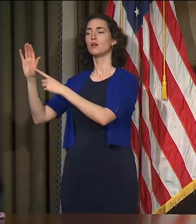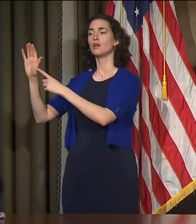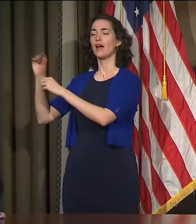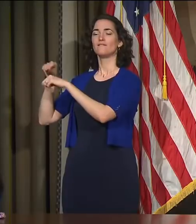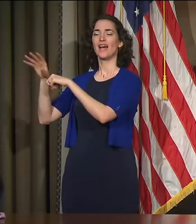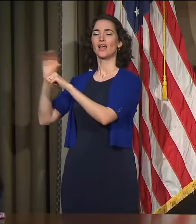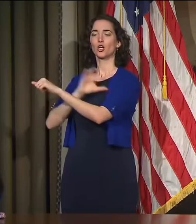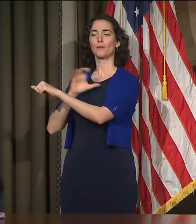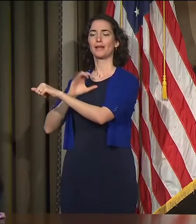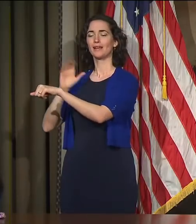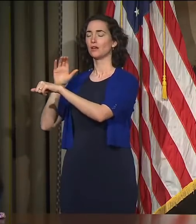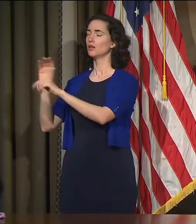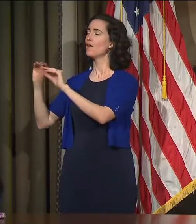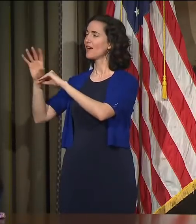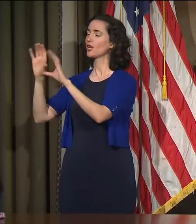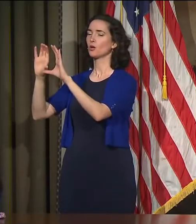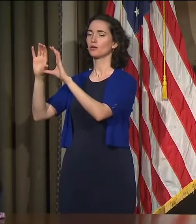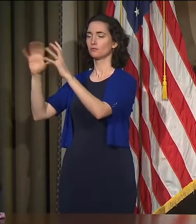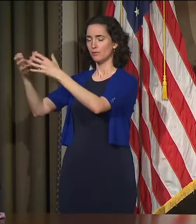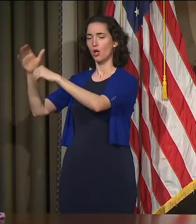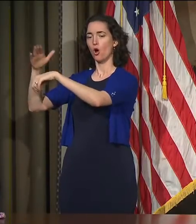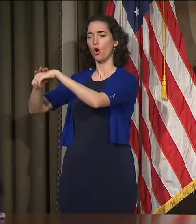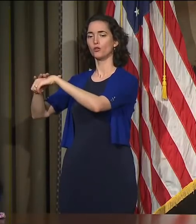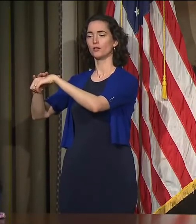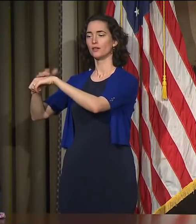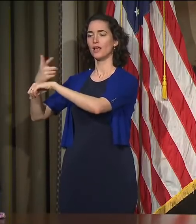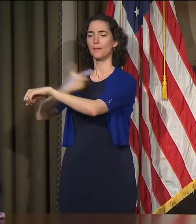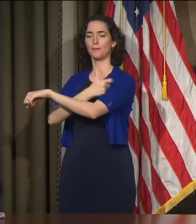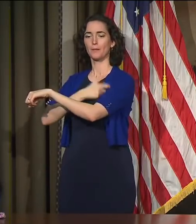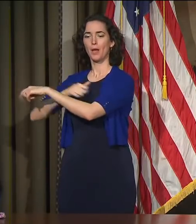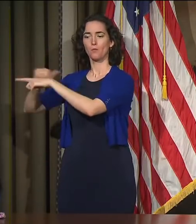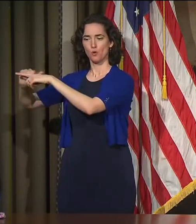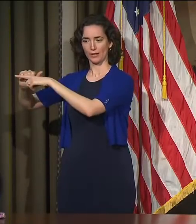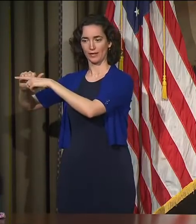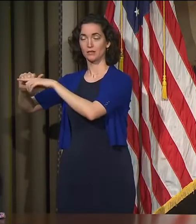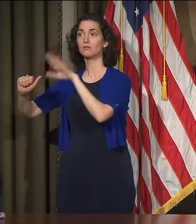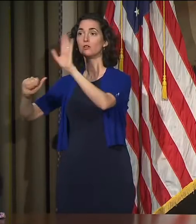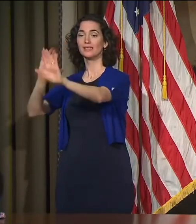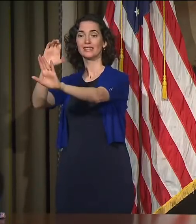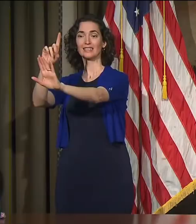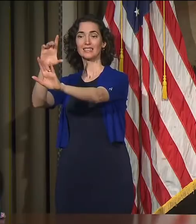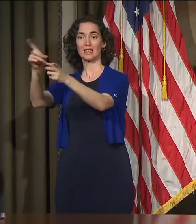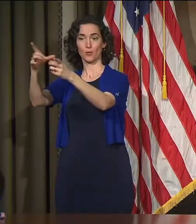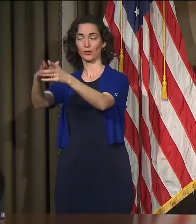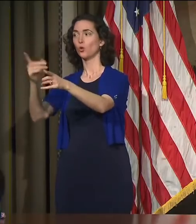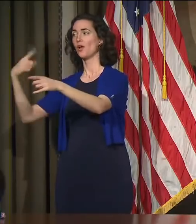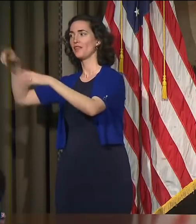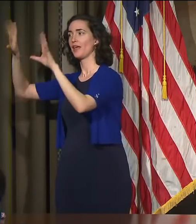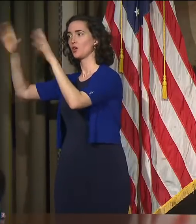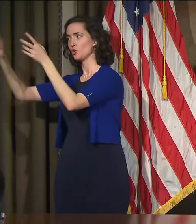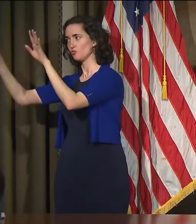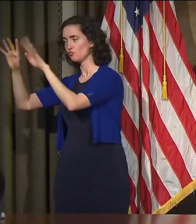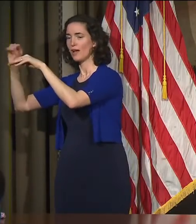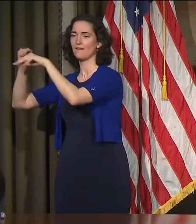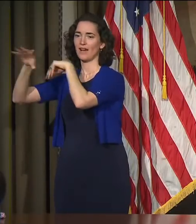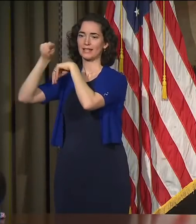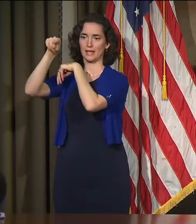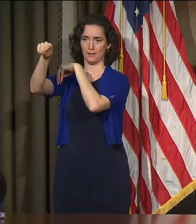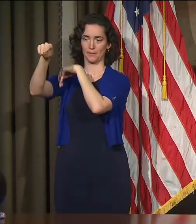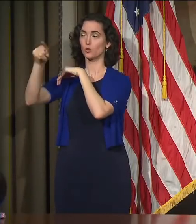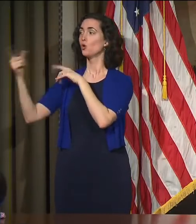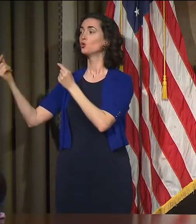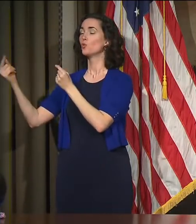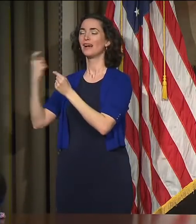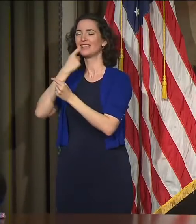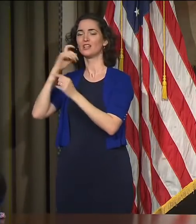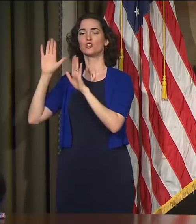which advises the CDC, namely the CDC director, they met on Sunday and they voted. What they voted